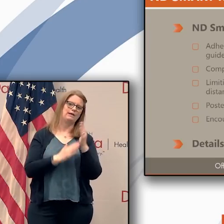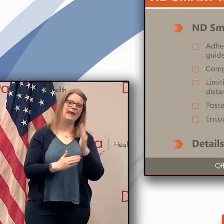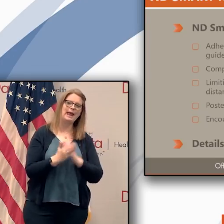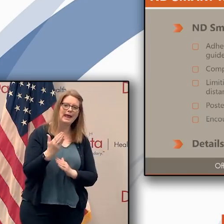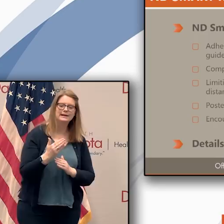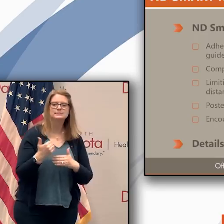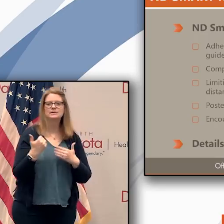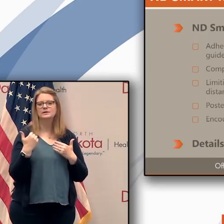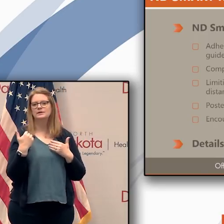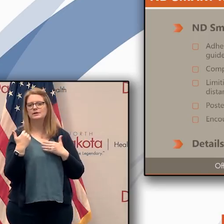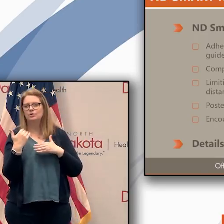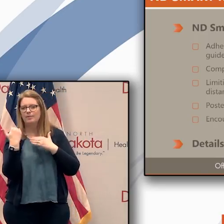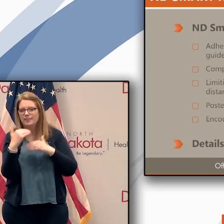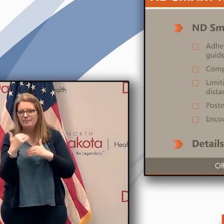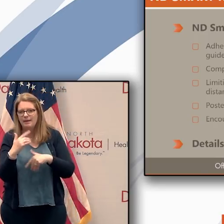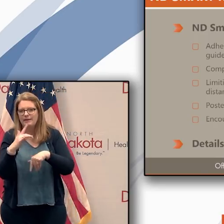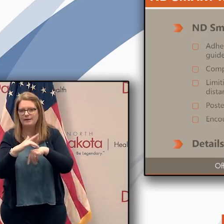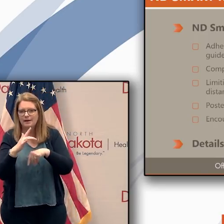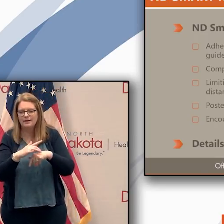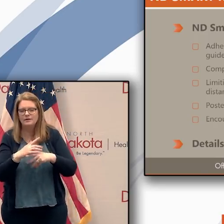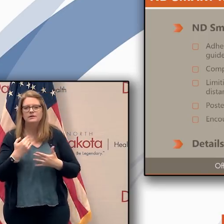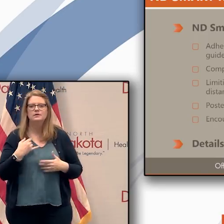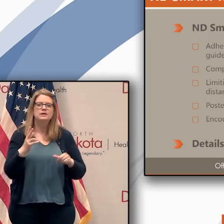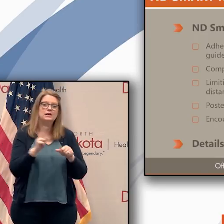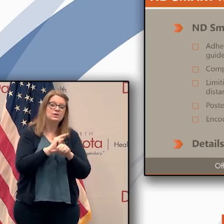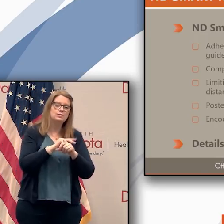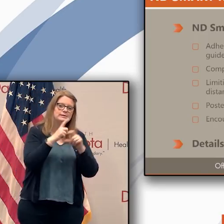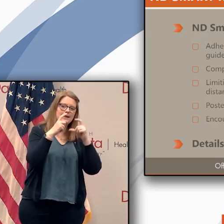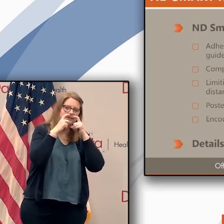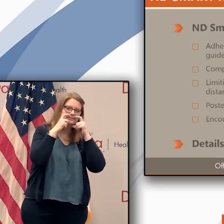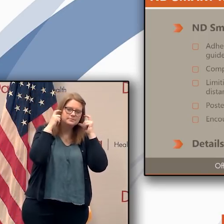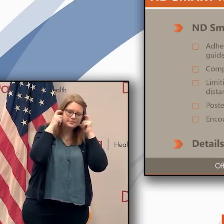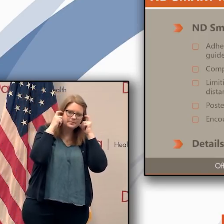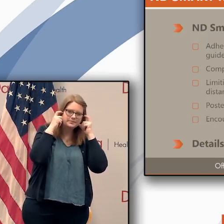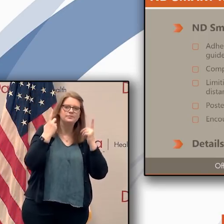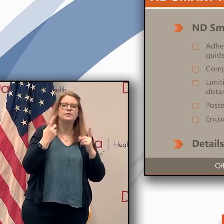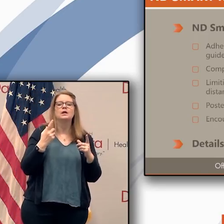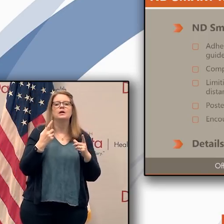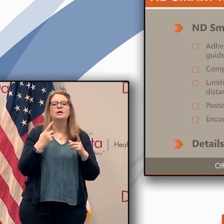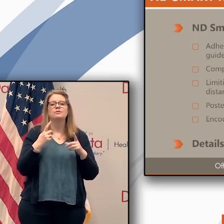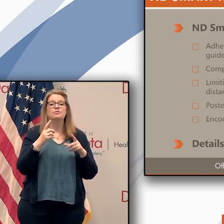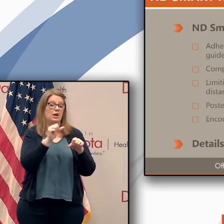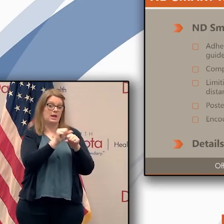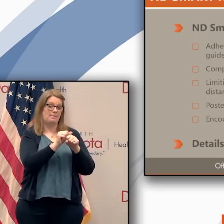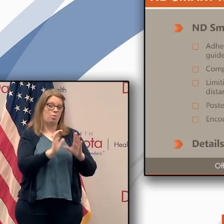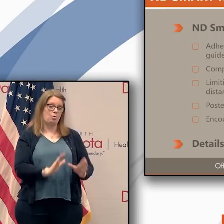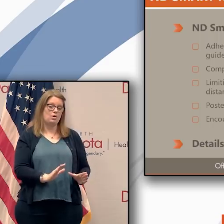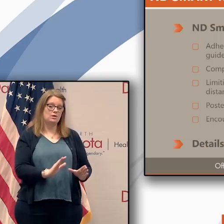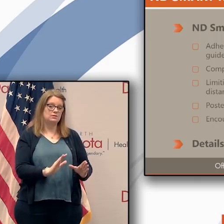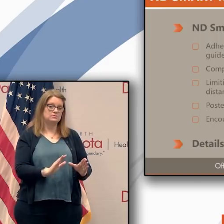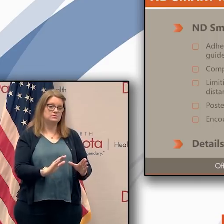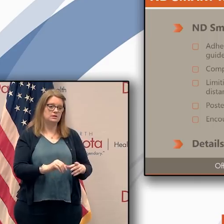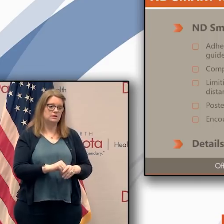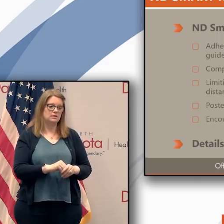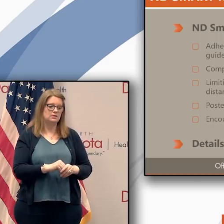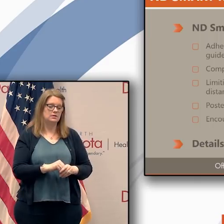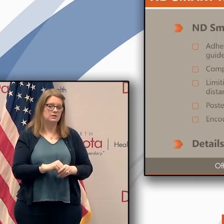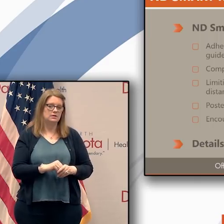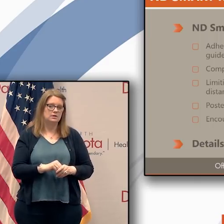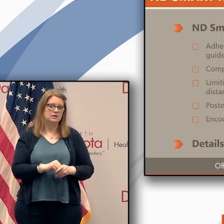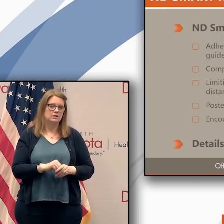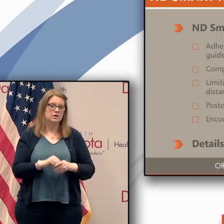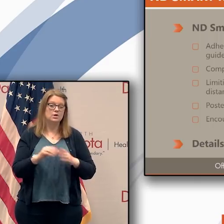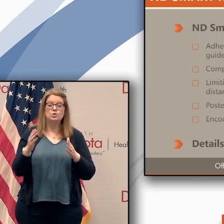contact, encourage the use of cloth face coverings for employees and others, providing